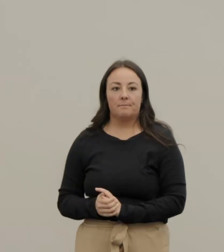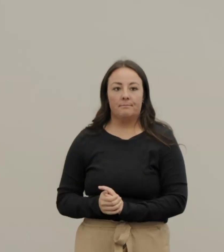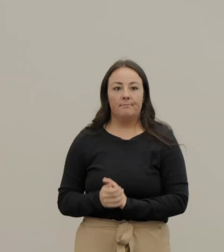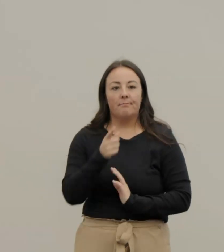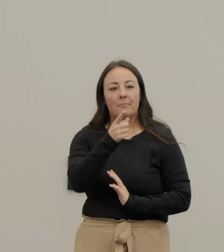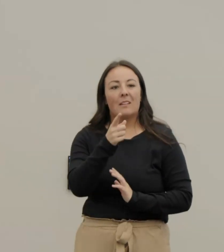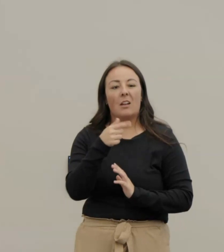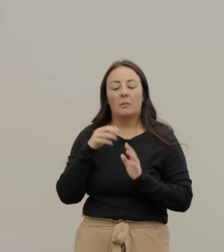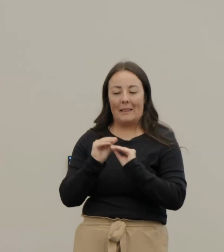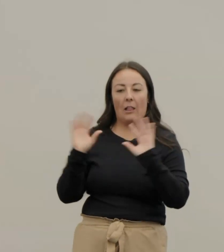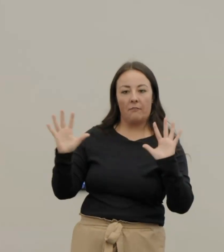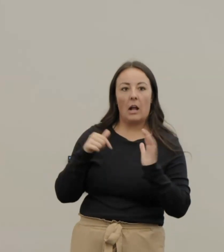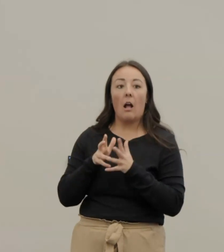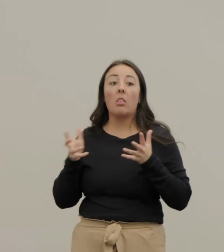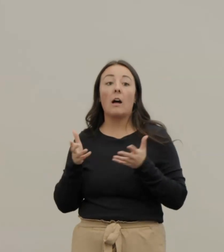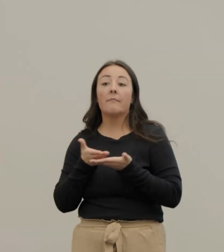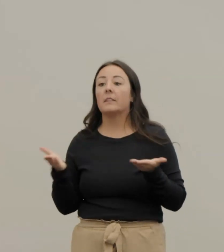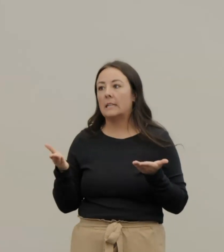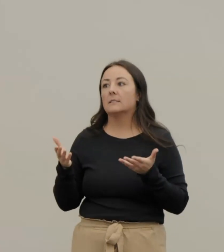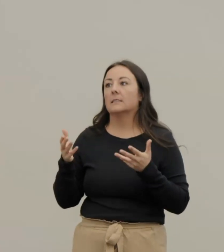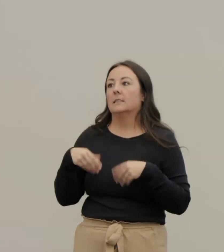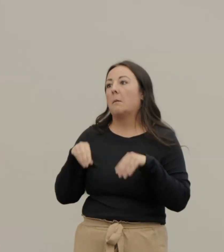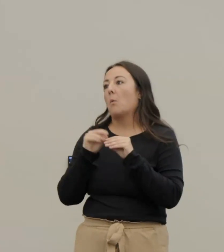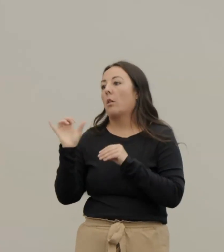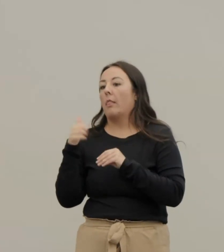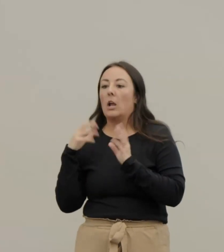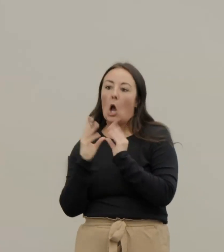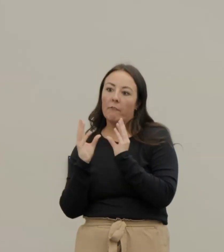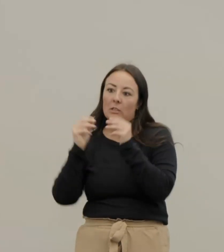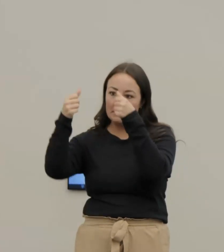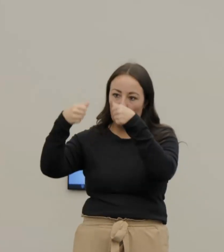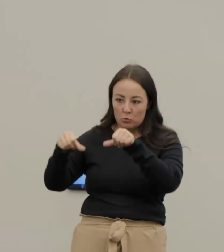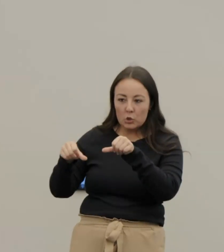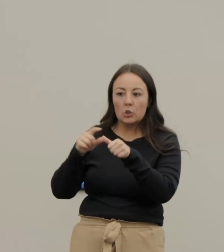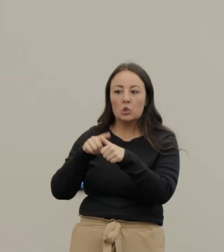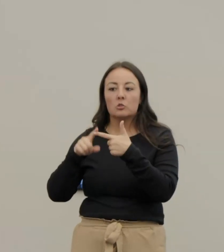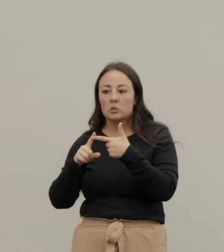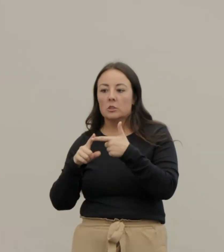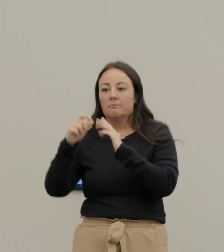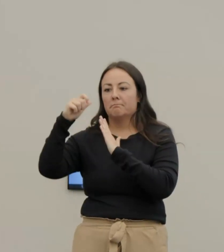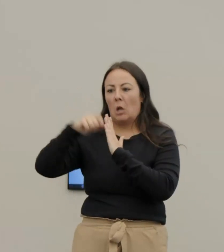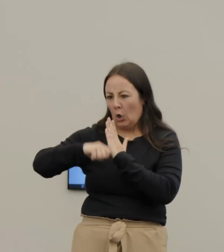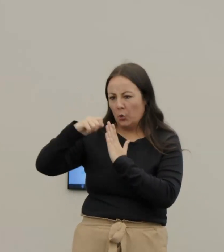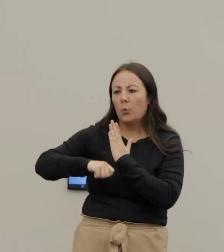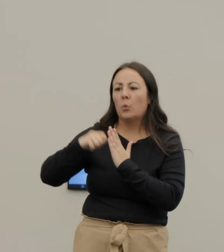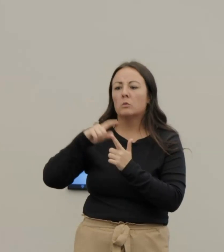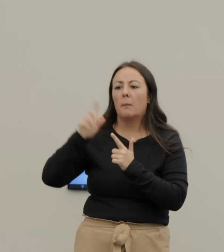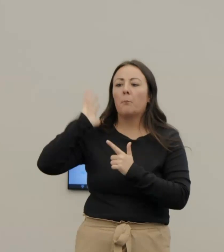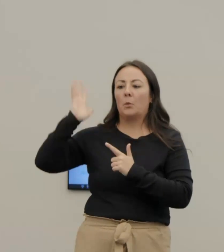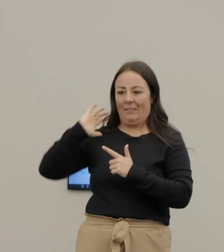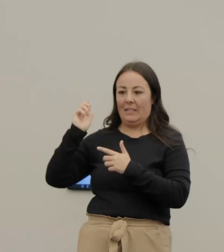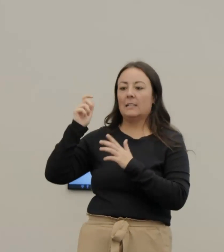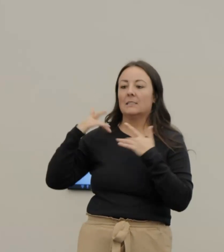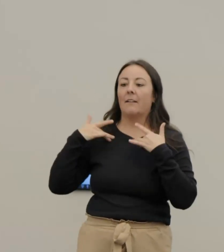repository is stuff like conference posters, conference presentations, preprints of articles. So it's material that has a lot of